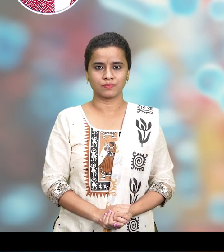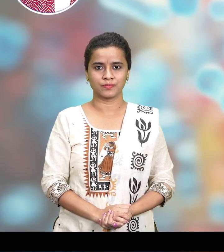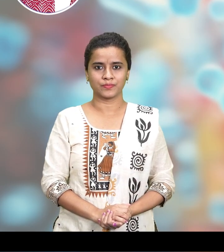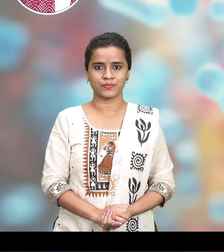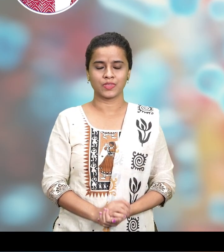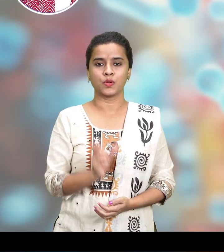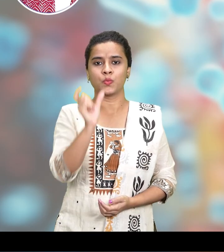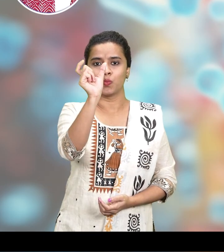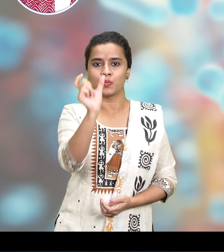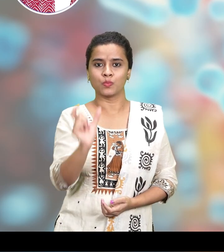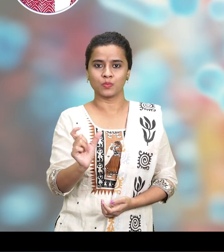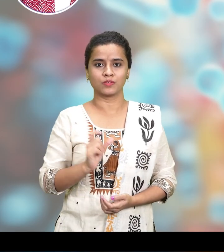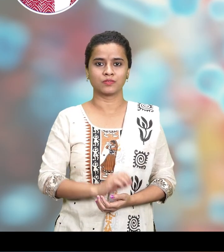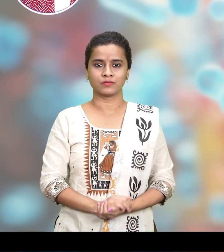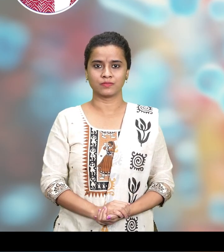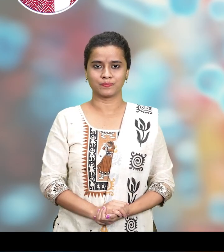Keywords: